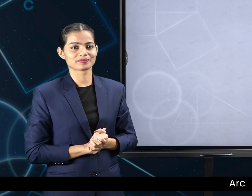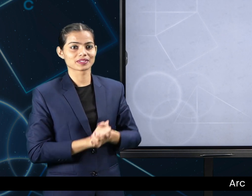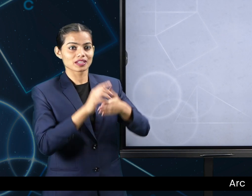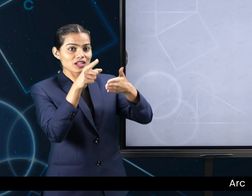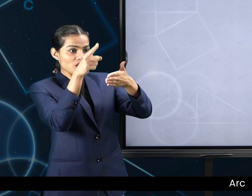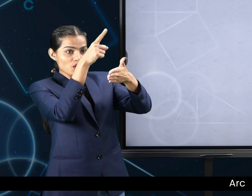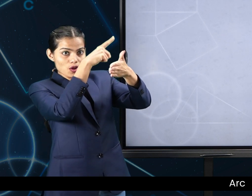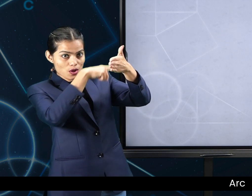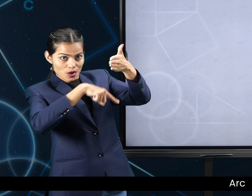arc,